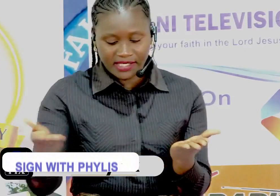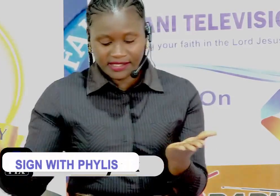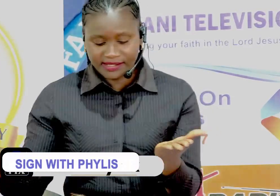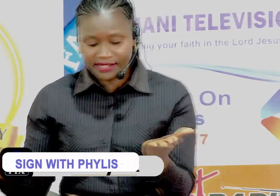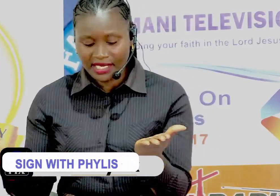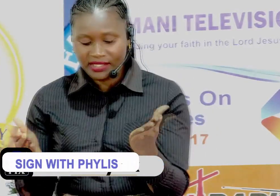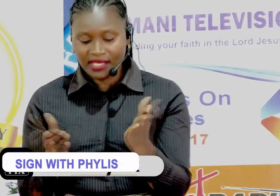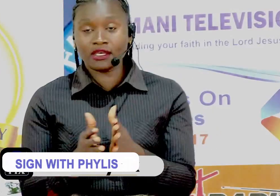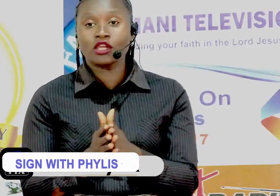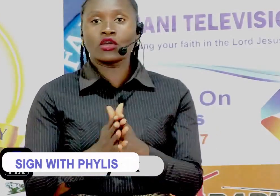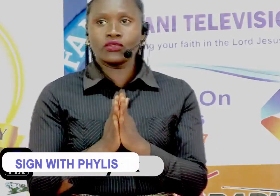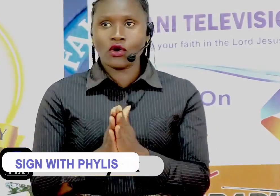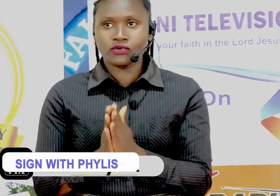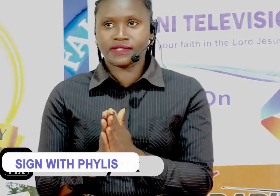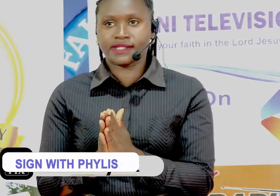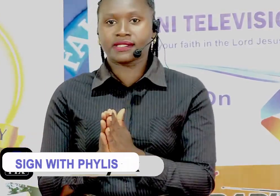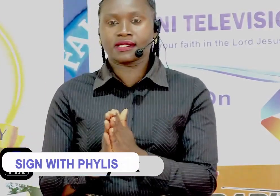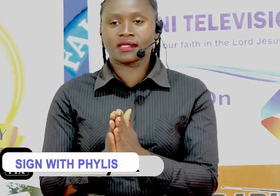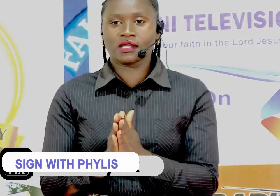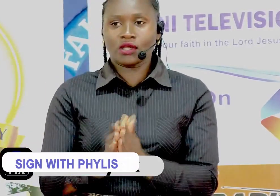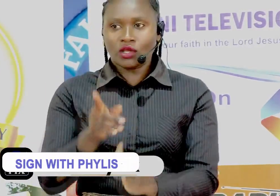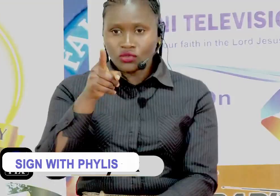And then those.